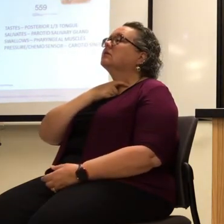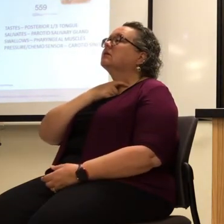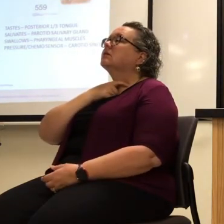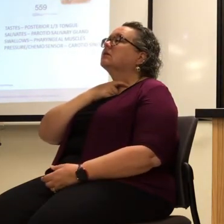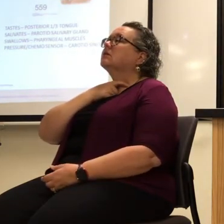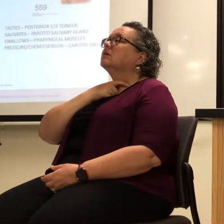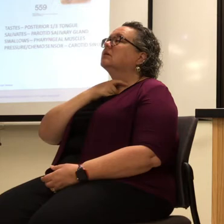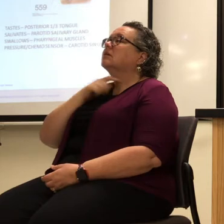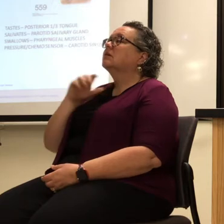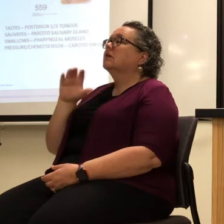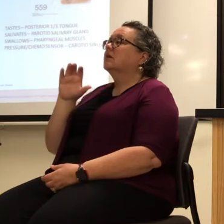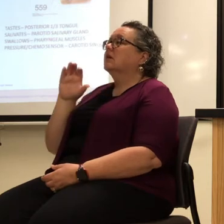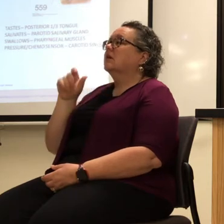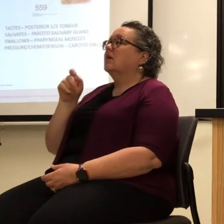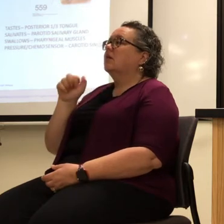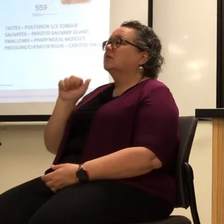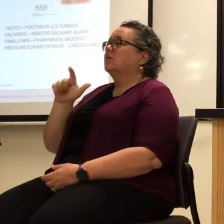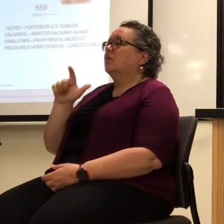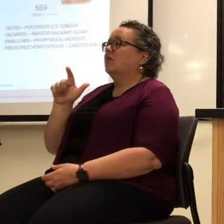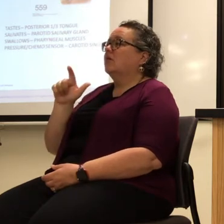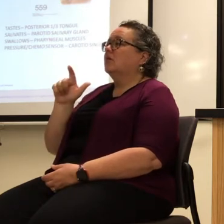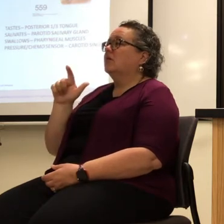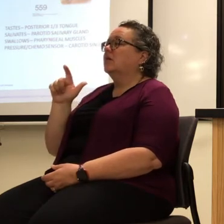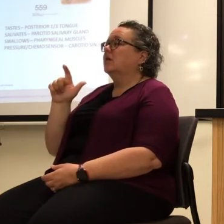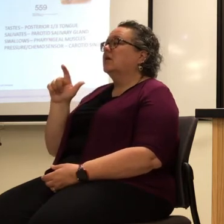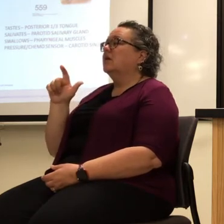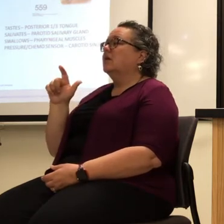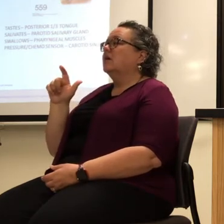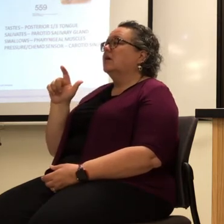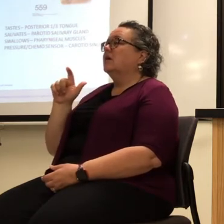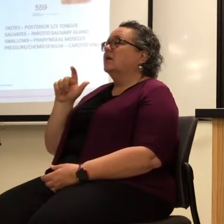Glossal is tongue, pharyngeal is your throat.